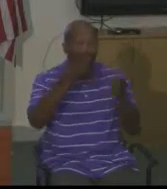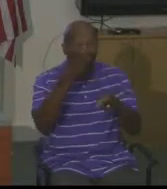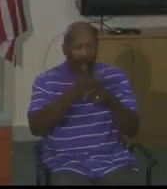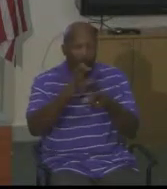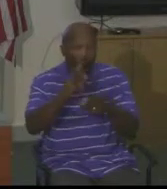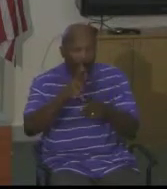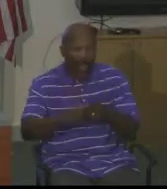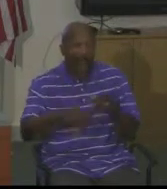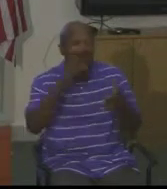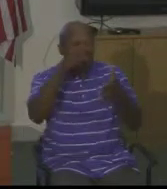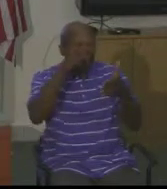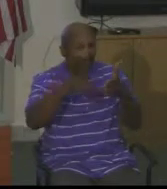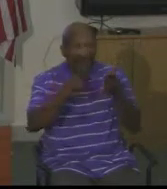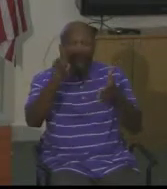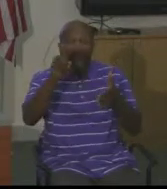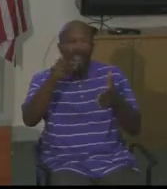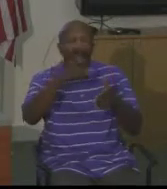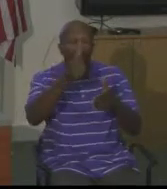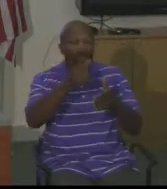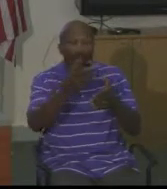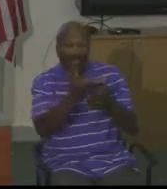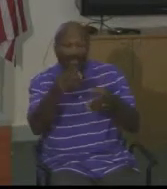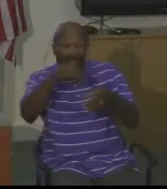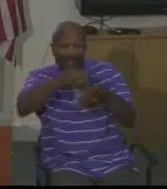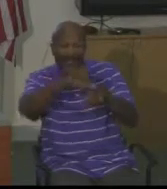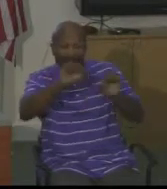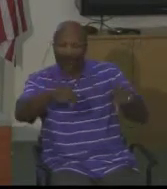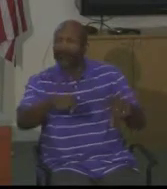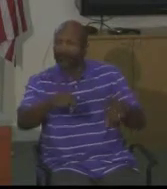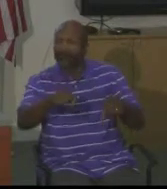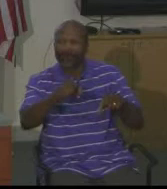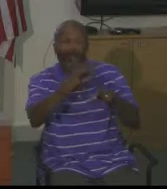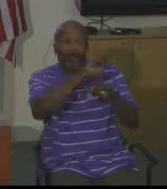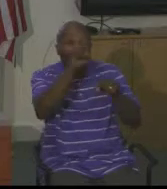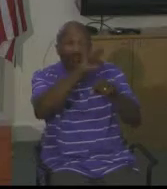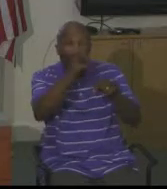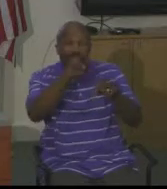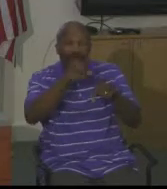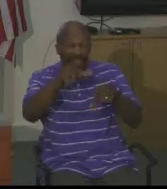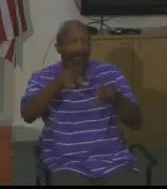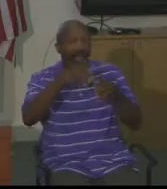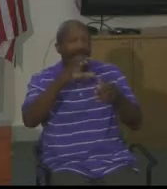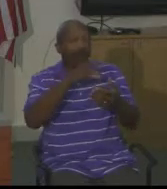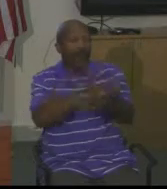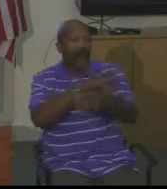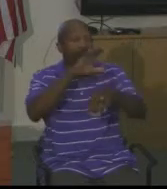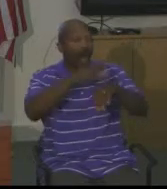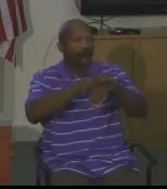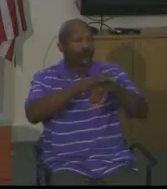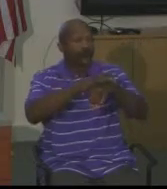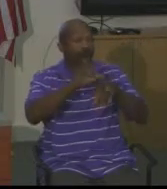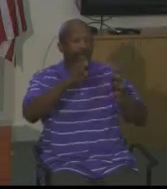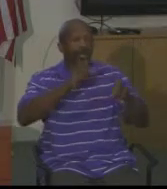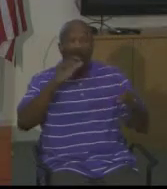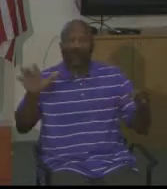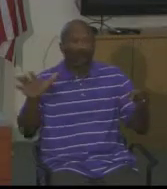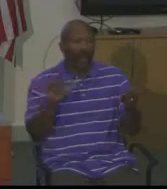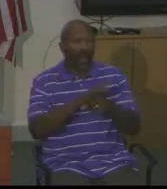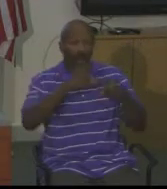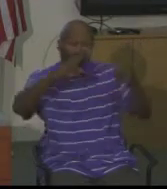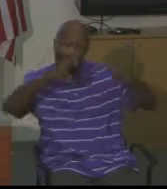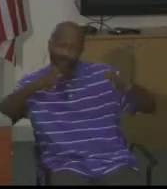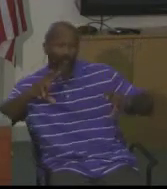drive, I'm checking other components of the system. These are power on tests. These are not full diagnostics.